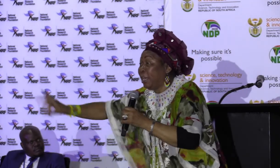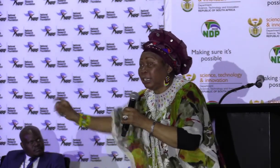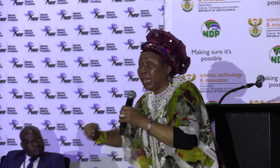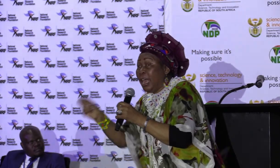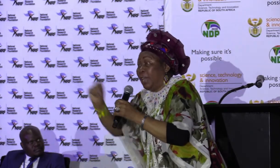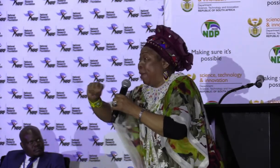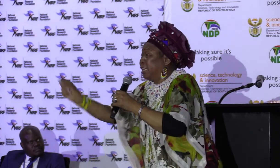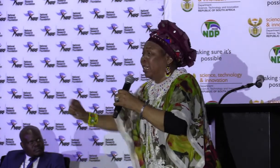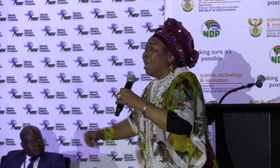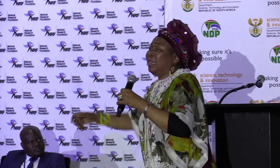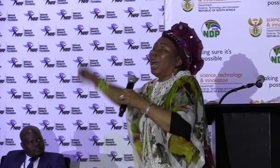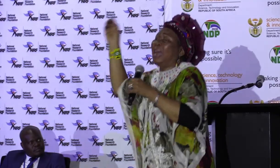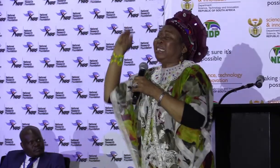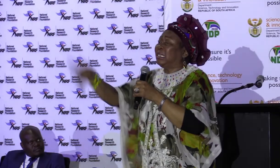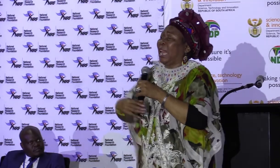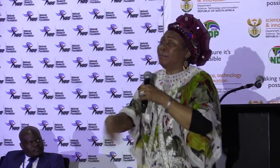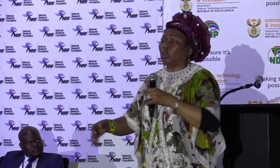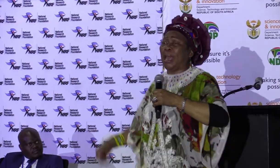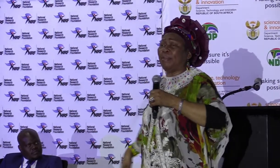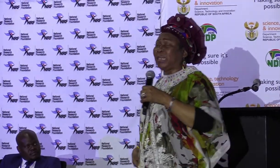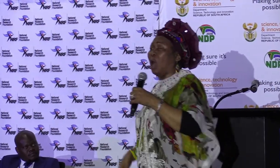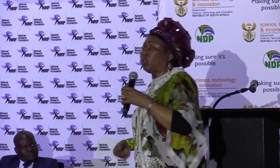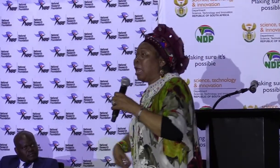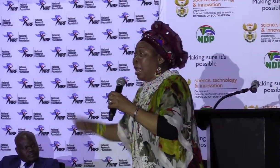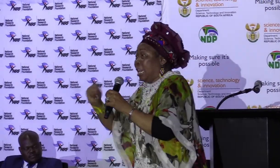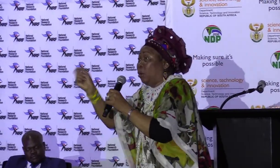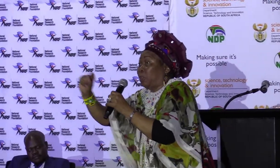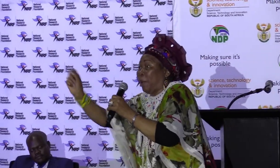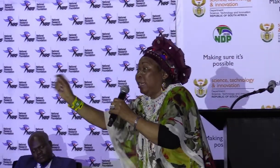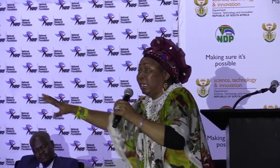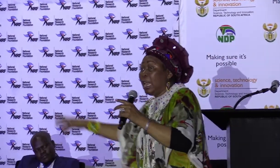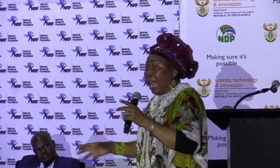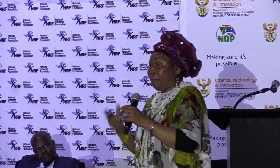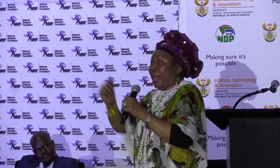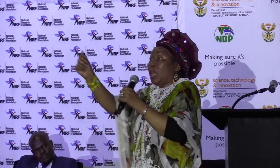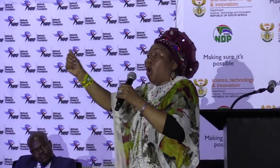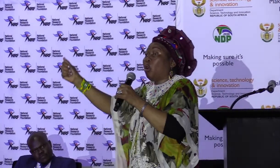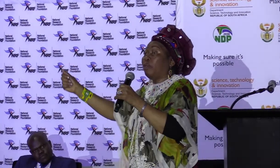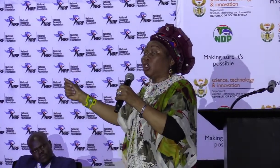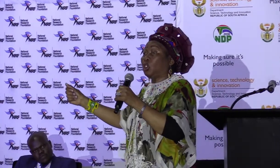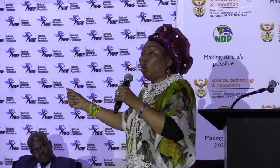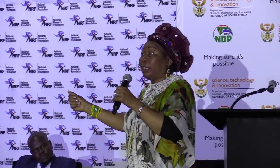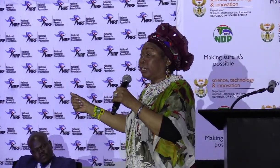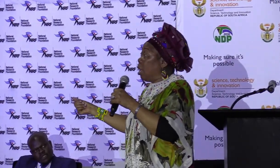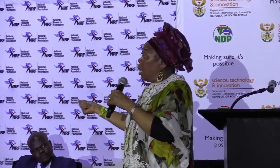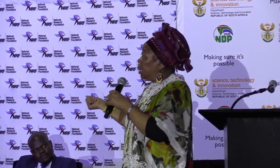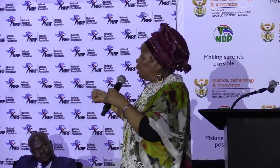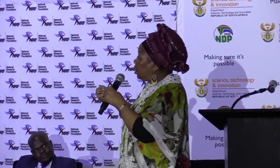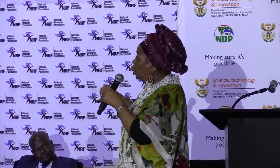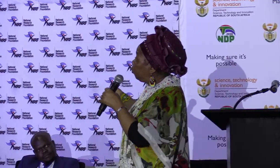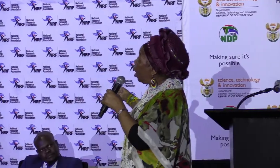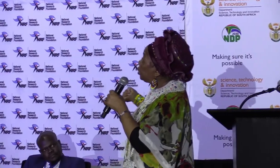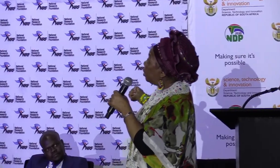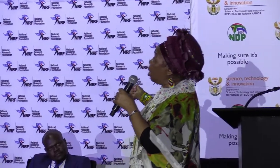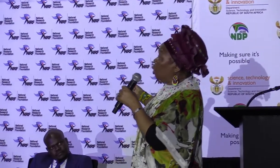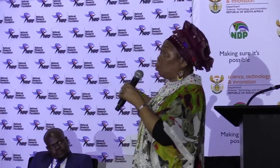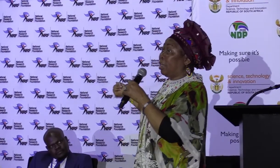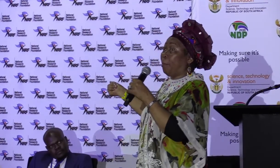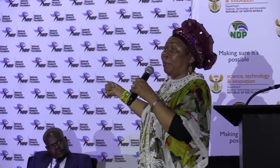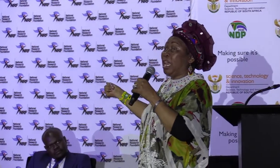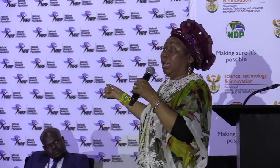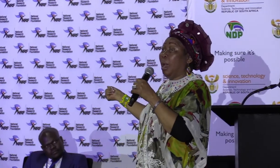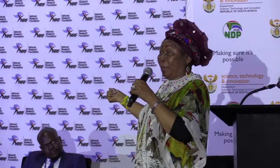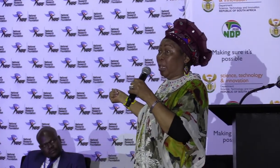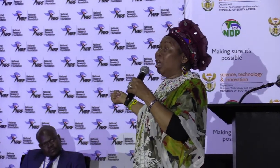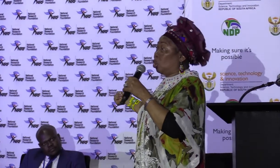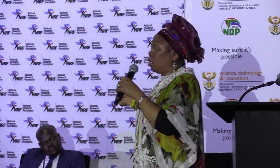And he was painting and painting. The hunters came to Temba's house and he was painting and making all of these stories until the chief asked them to